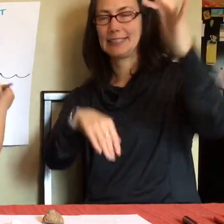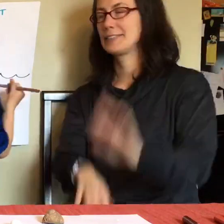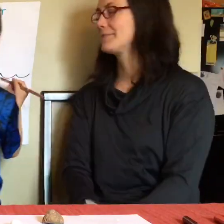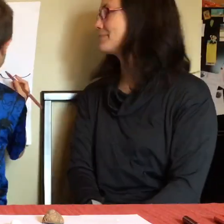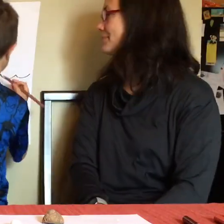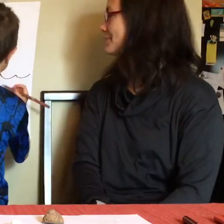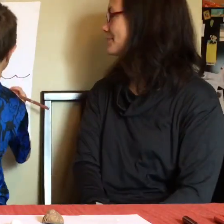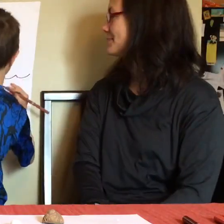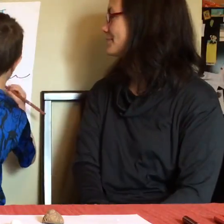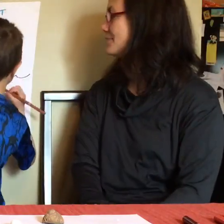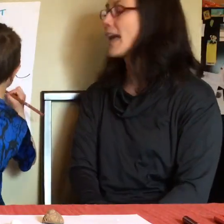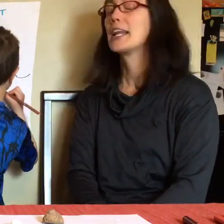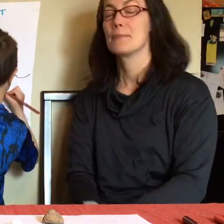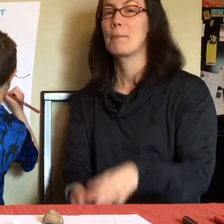And it goes to the bottom.